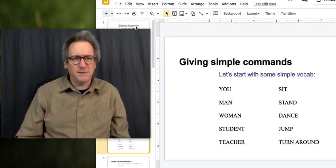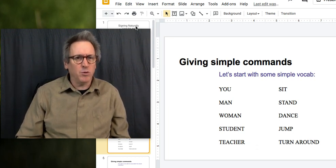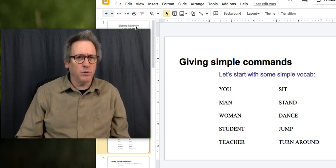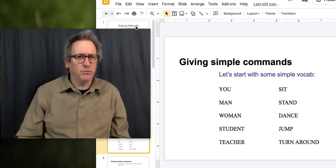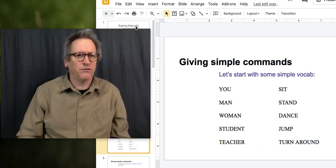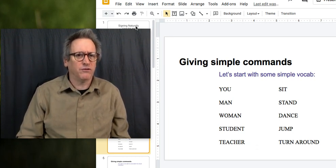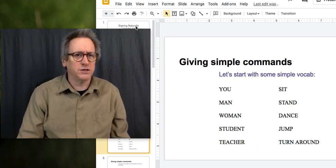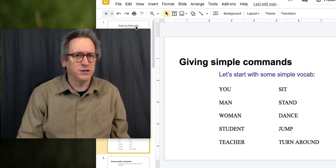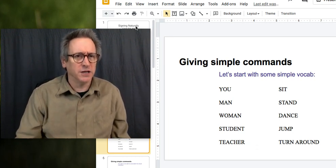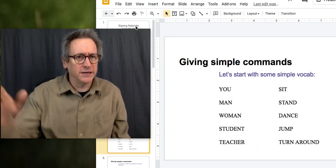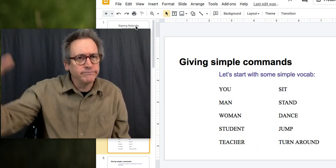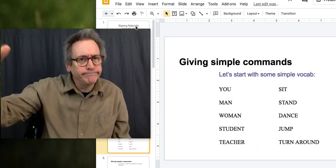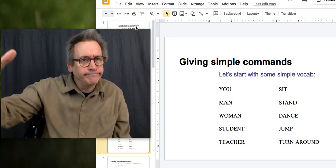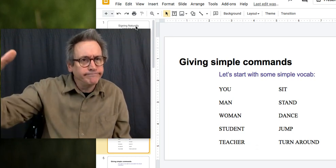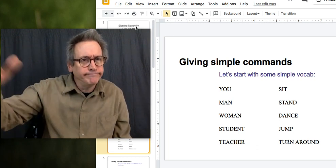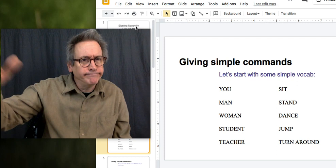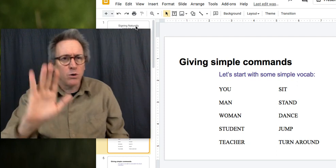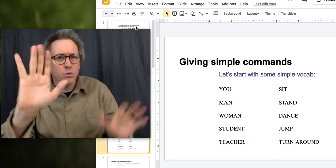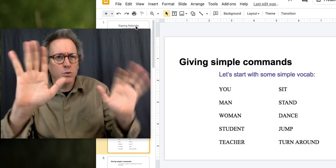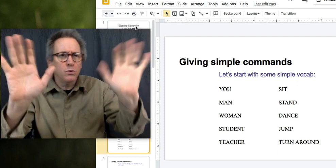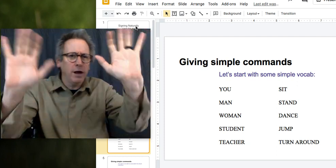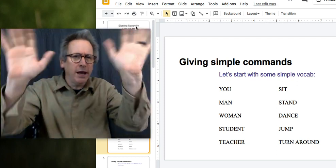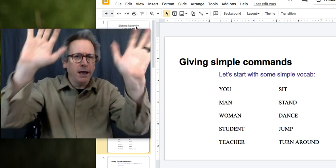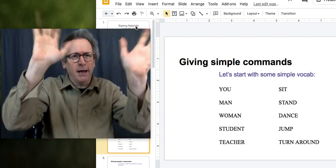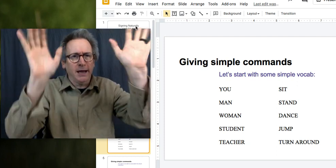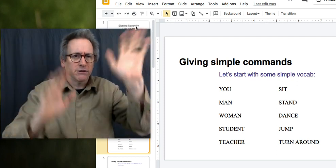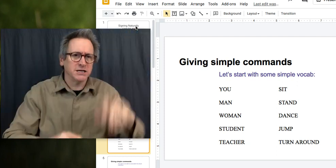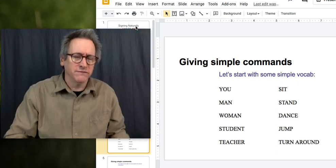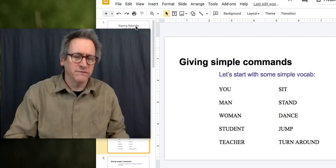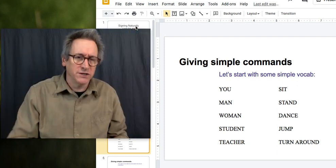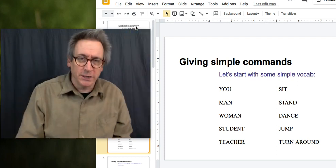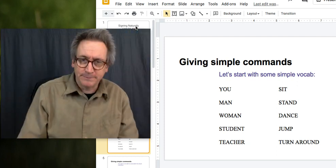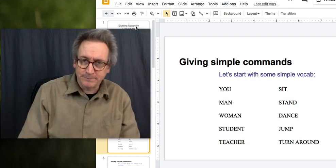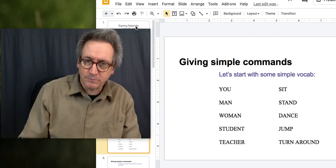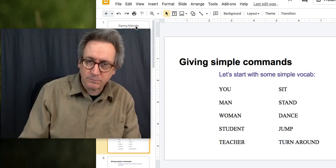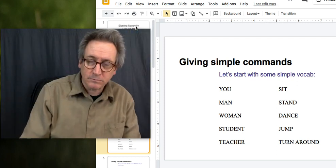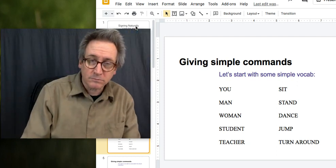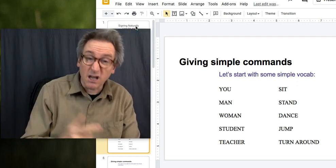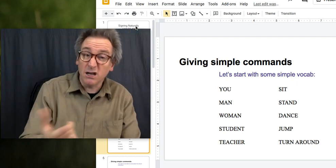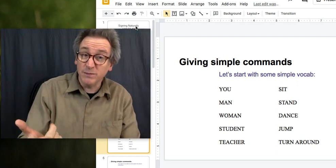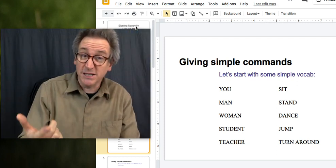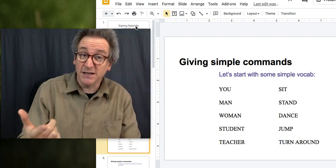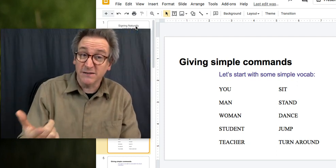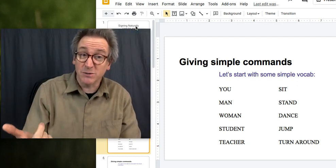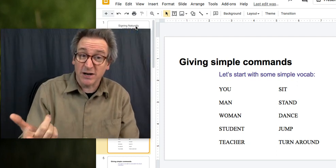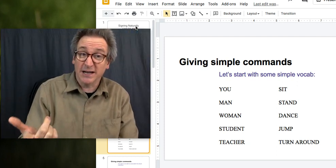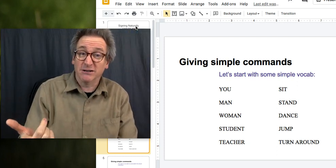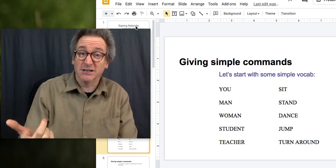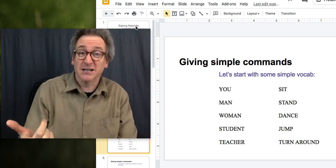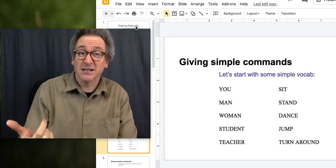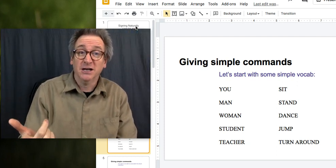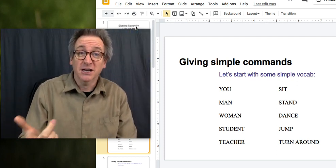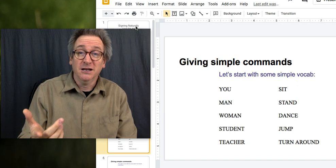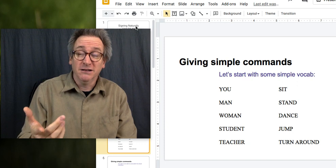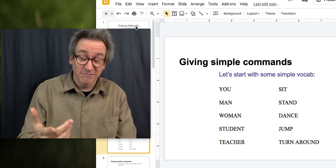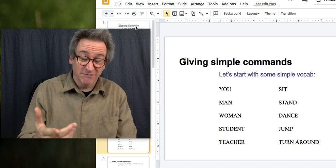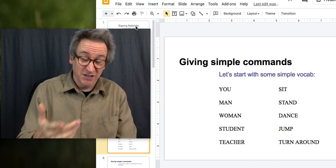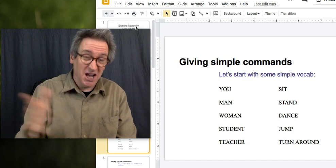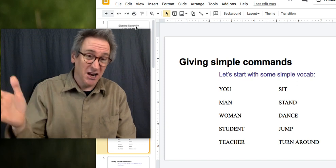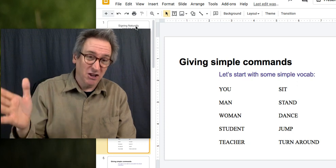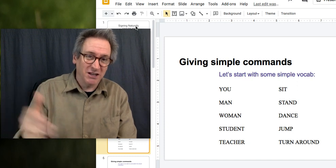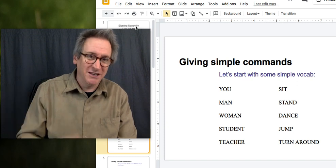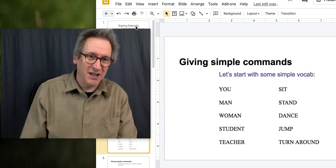Sometimes people will prefer to, like, ooh, hey, get your attention visually. It also means that if someone's trying to get your attention,